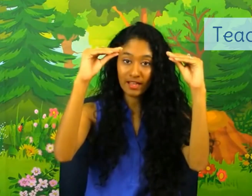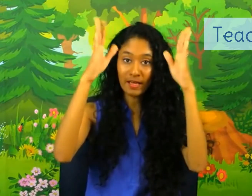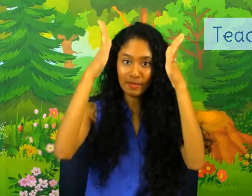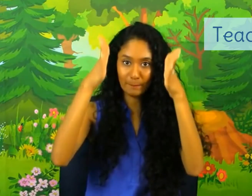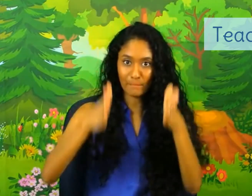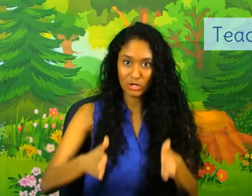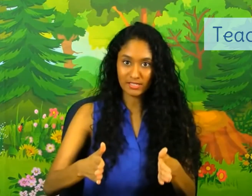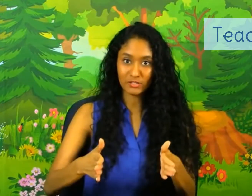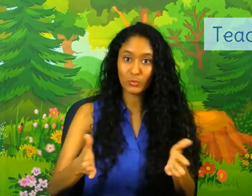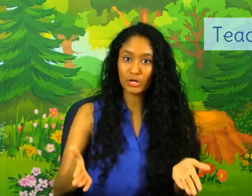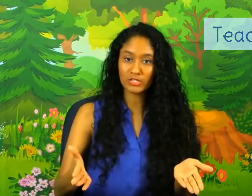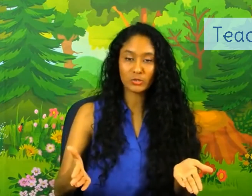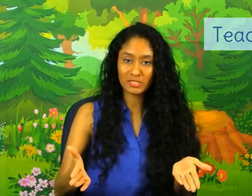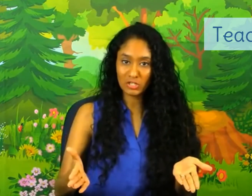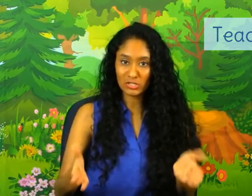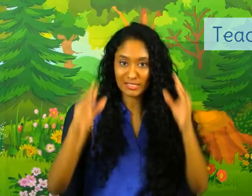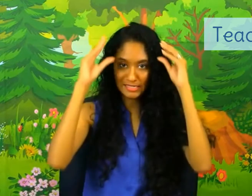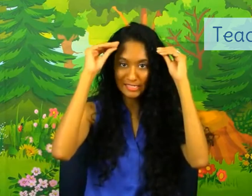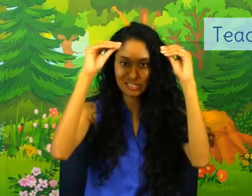then person. So person who teaches is a teacher.